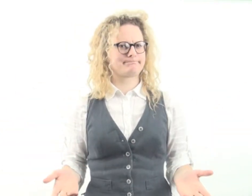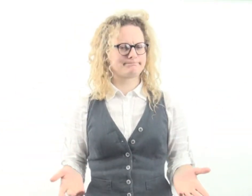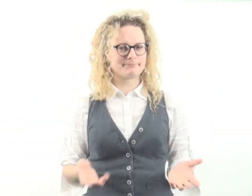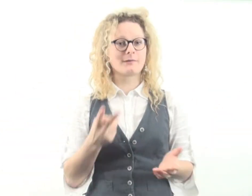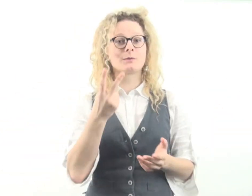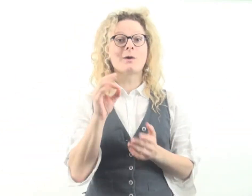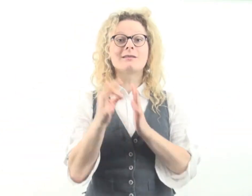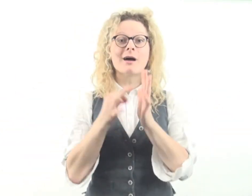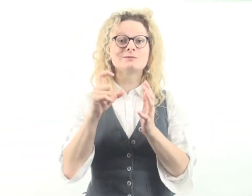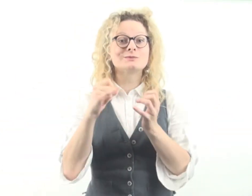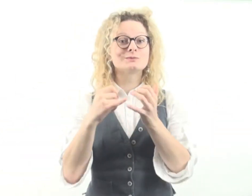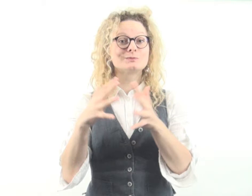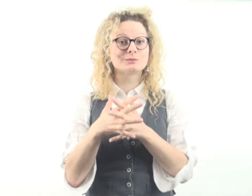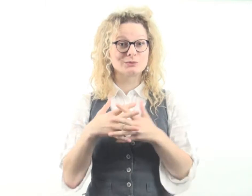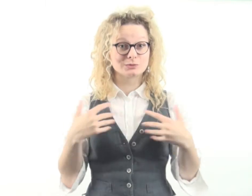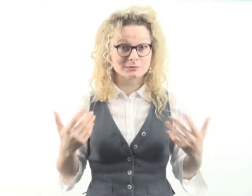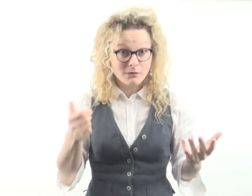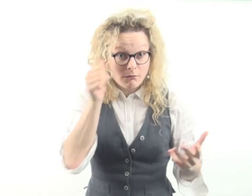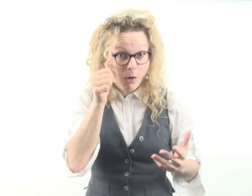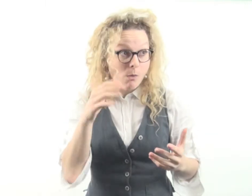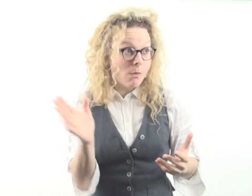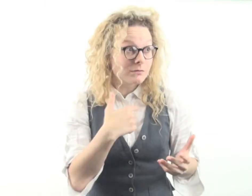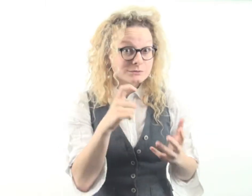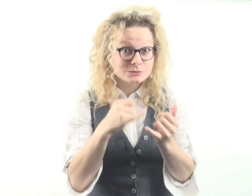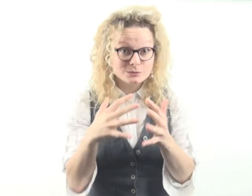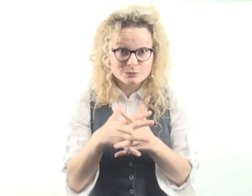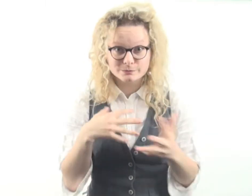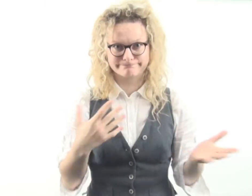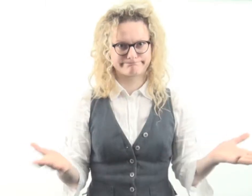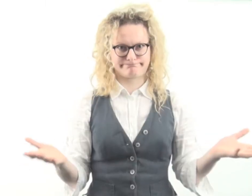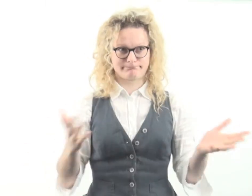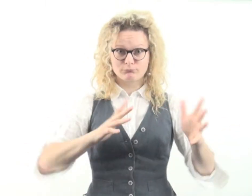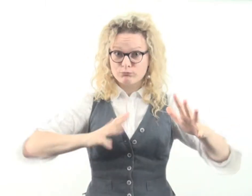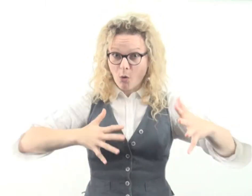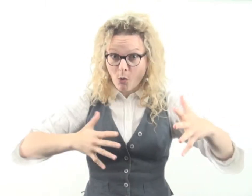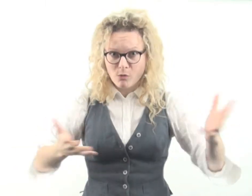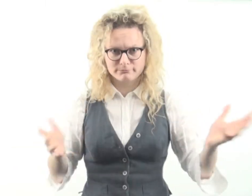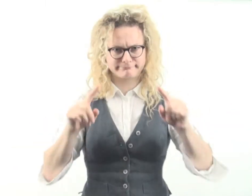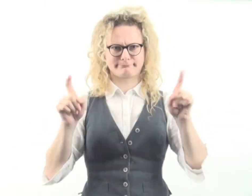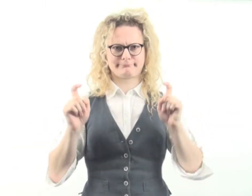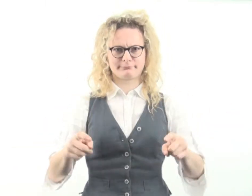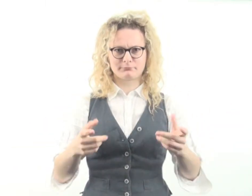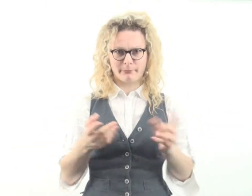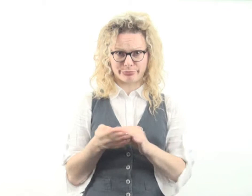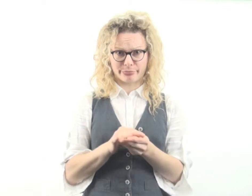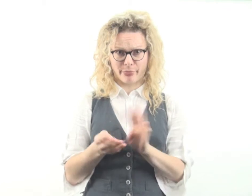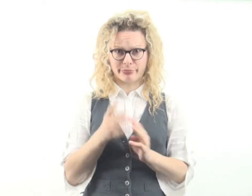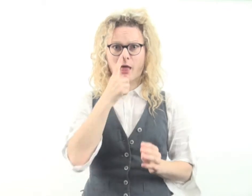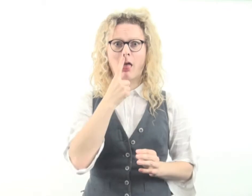anything. A 20 hours communication support worker budget, but you know communication support workers. Finding someone with skills